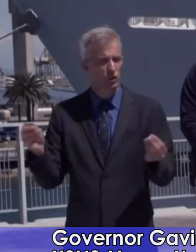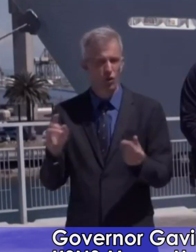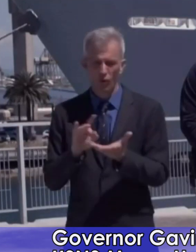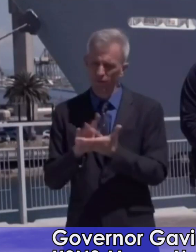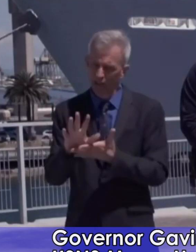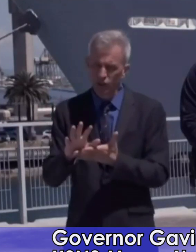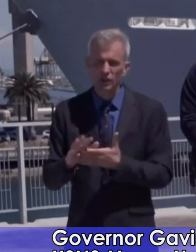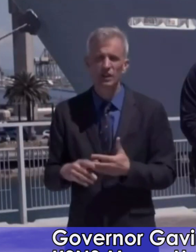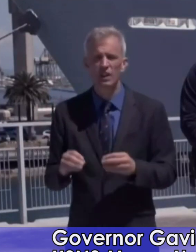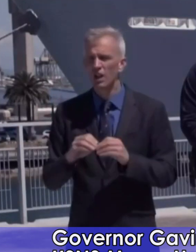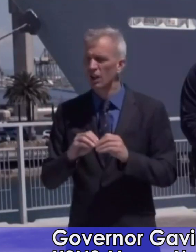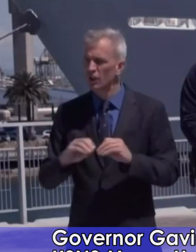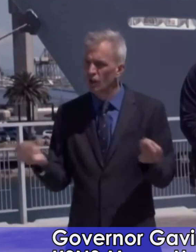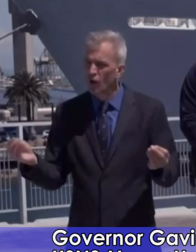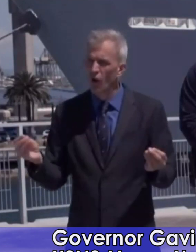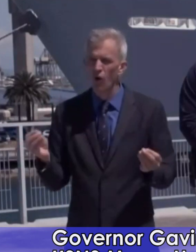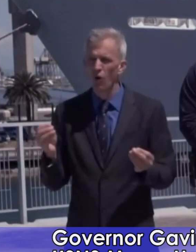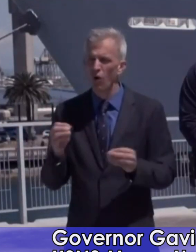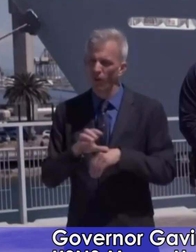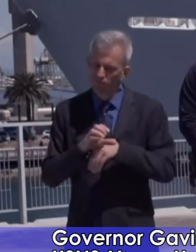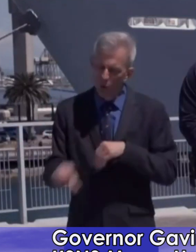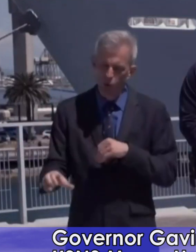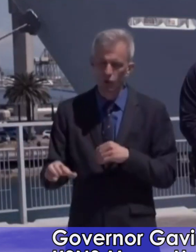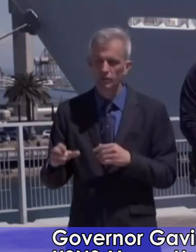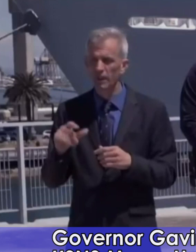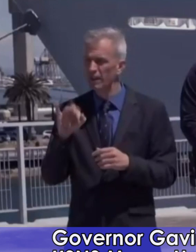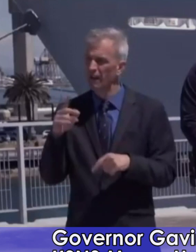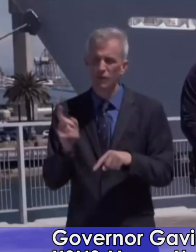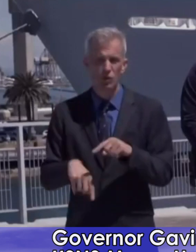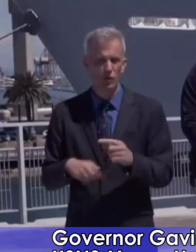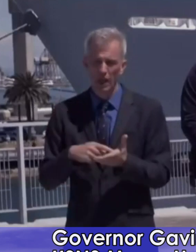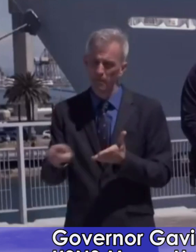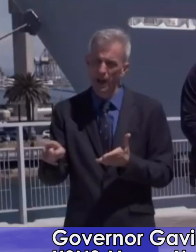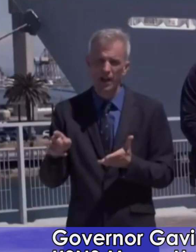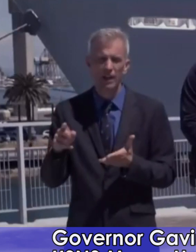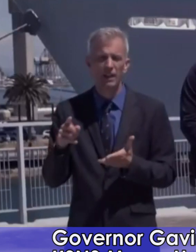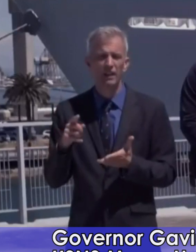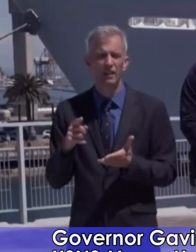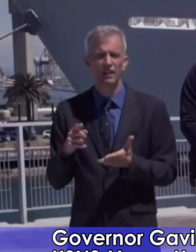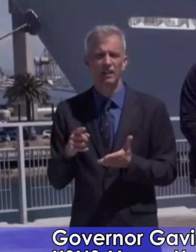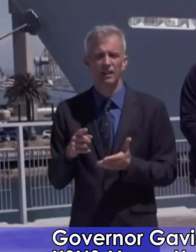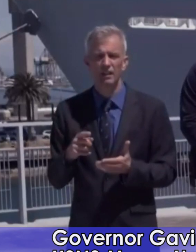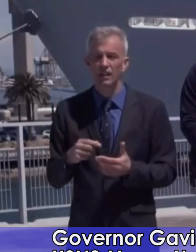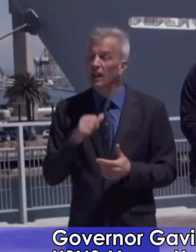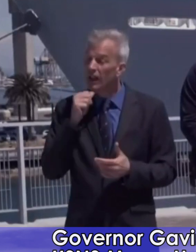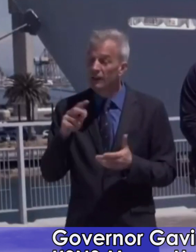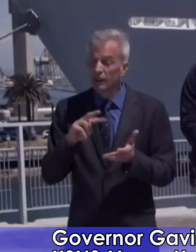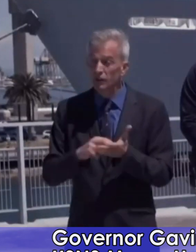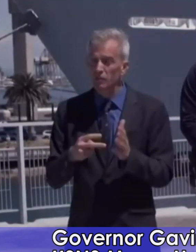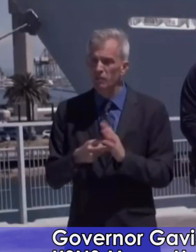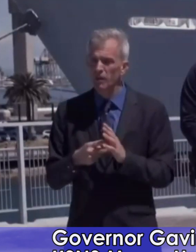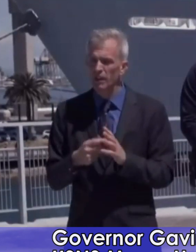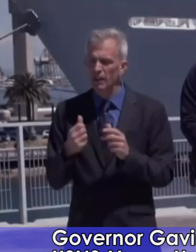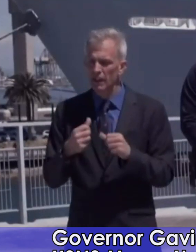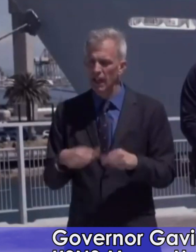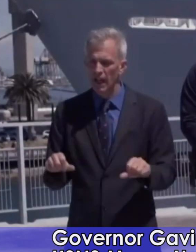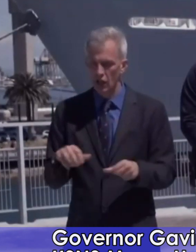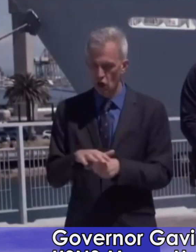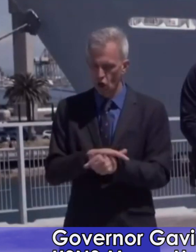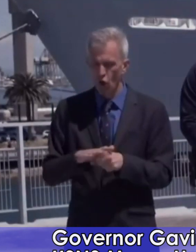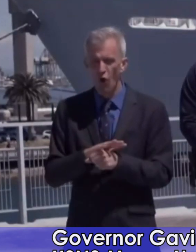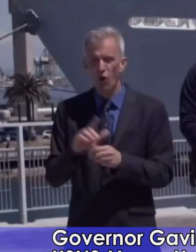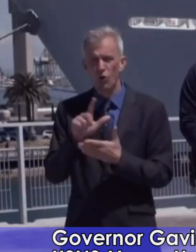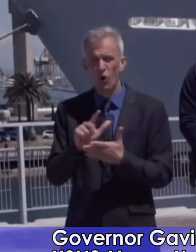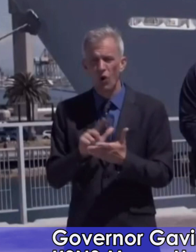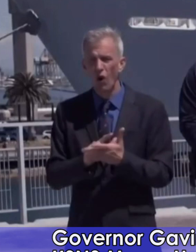proceedings. There'll be no enforcement as it relates to your inability to pay for COVID-19. It does not preempt any local ordinances that go